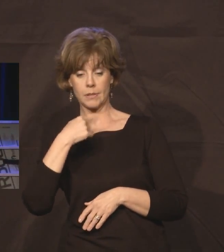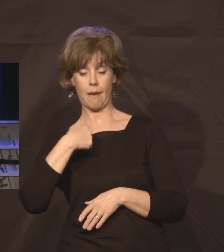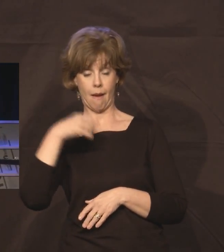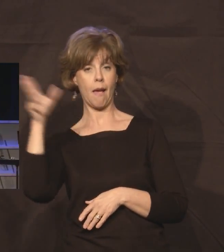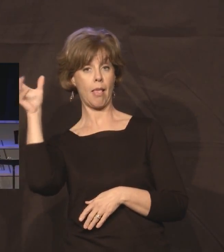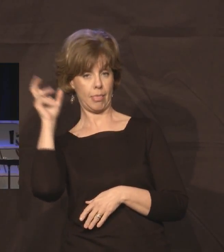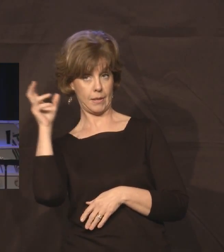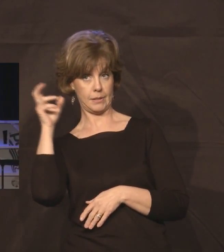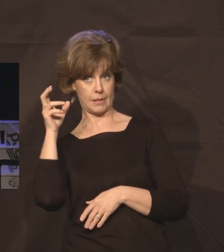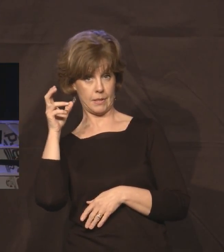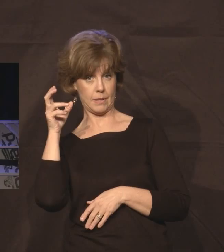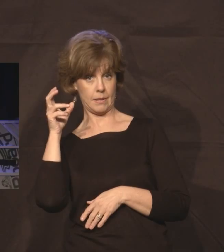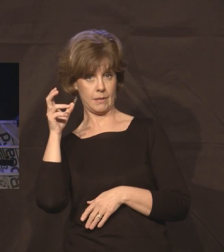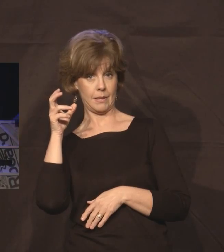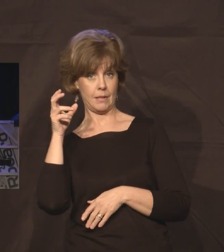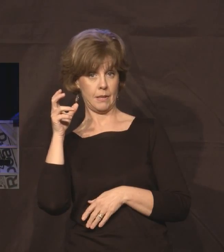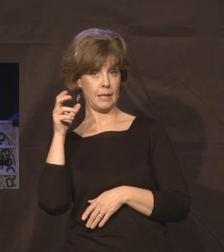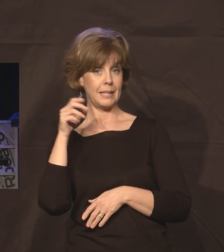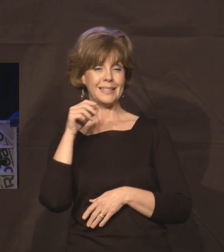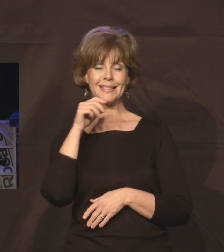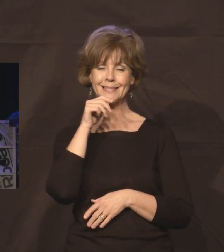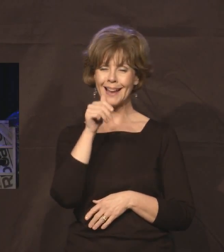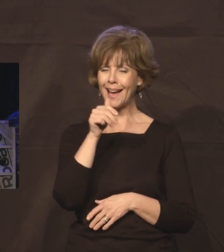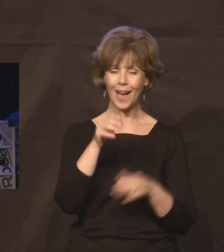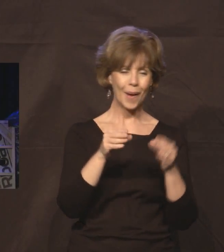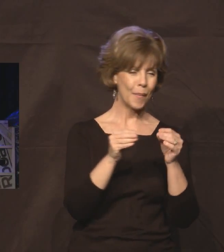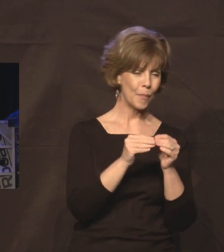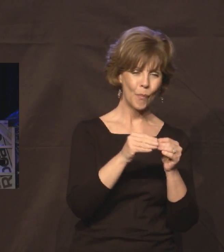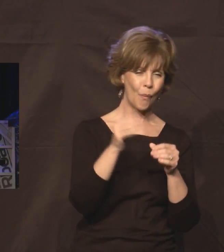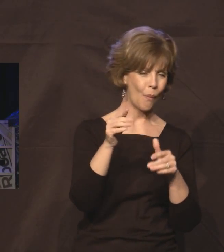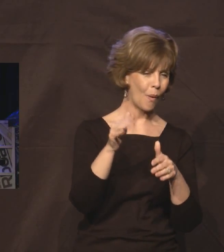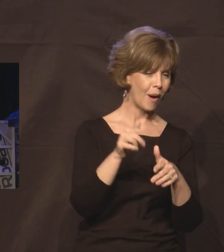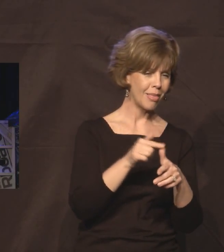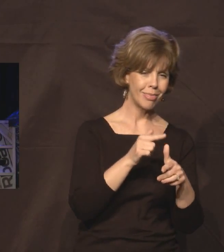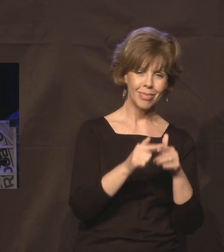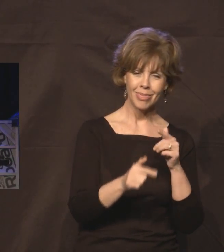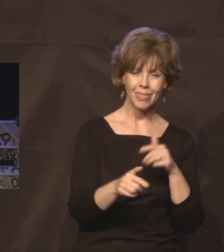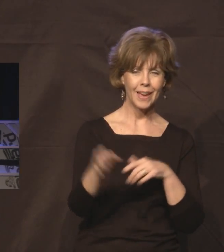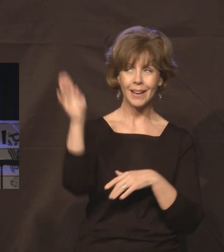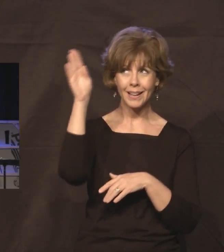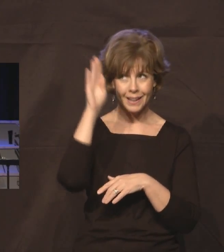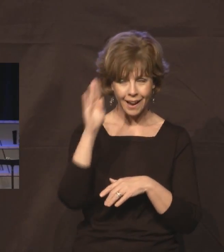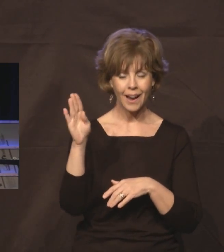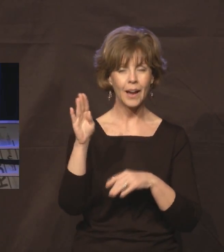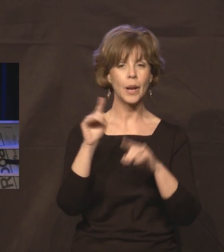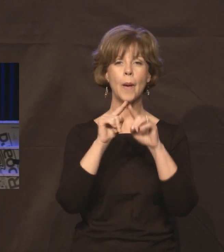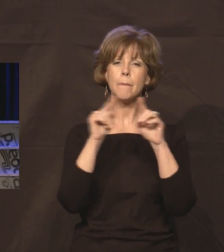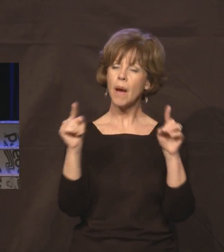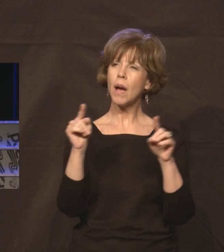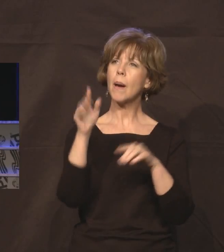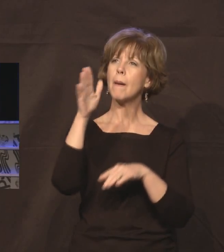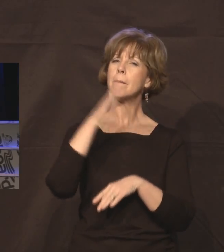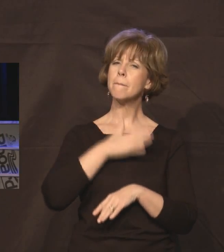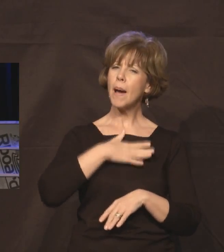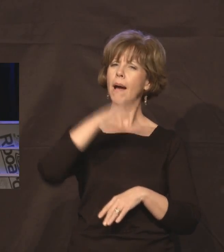not to say that I listen to him more than I listen to my Heavenly Father. That's not the case. But I know this, that, like, number one, he's a wise